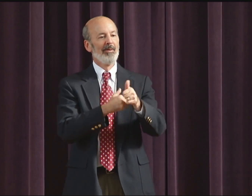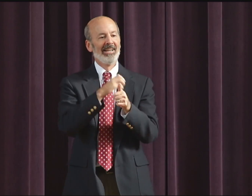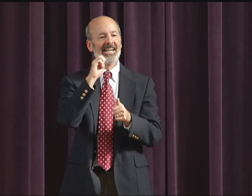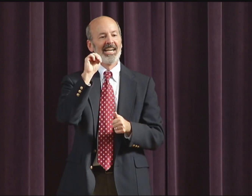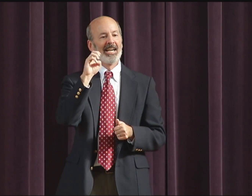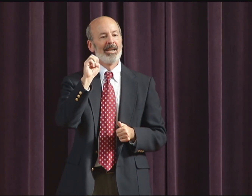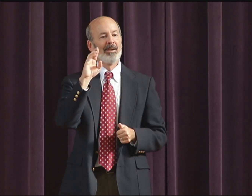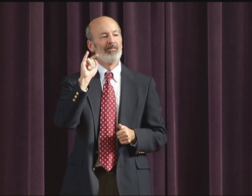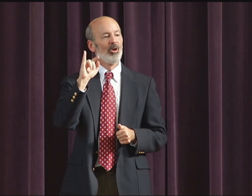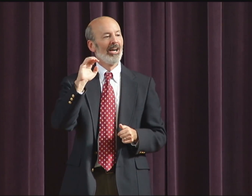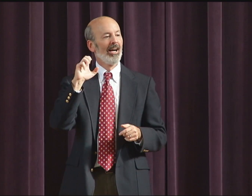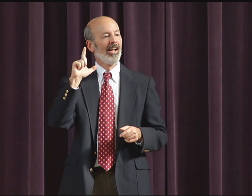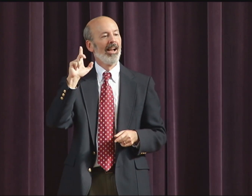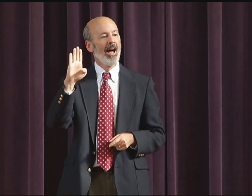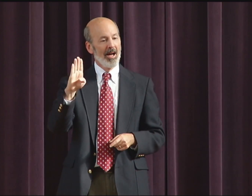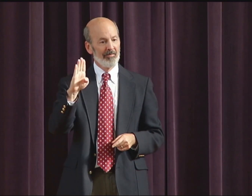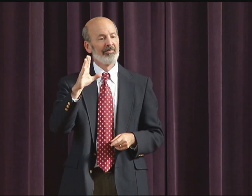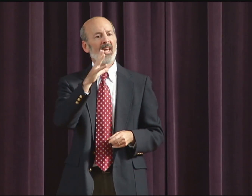who have now joined the club.